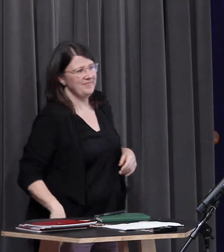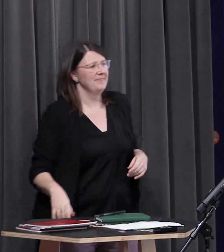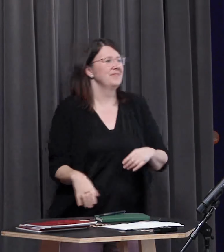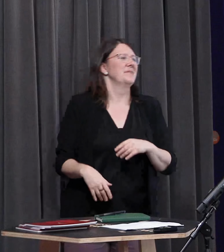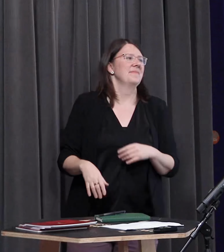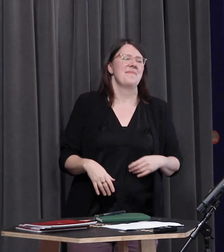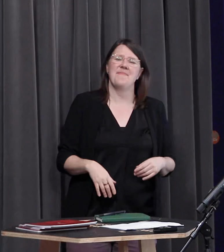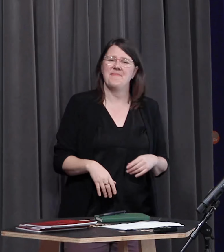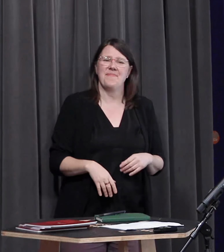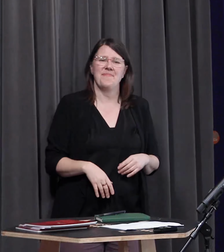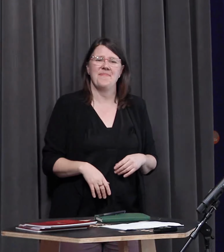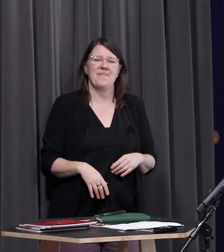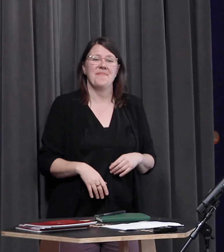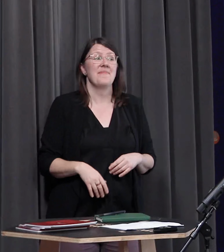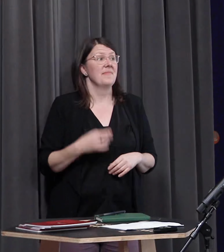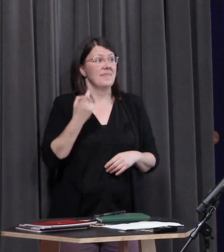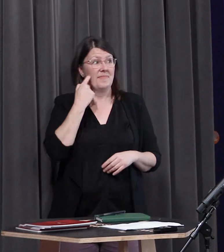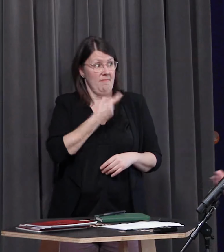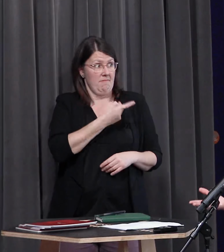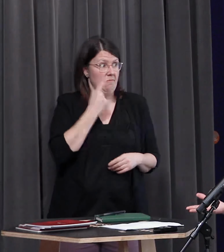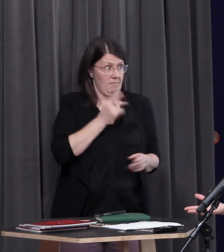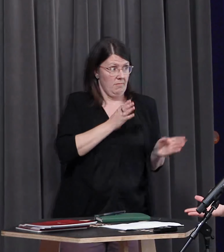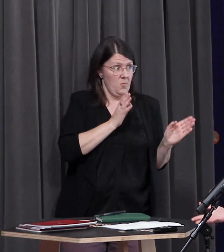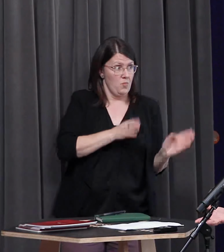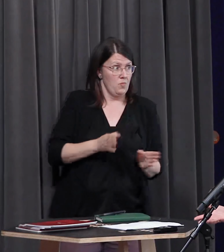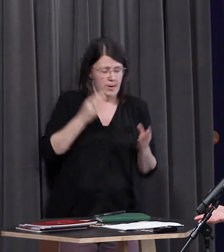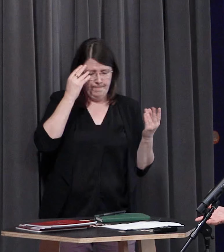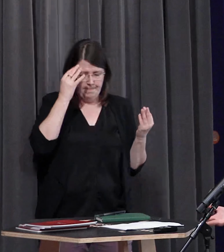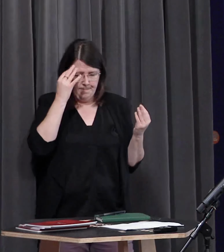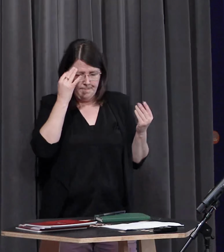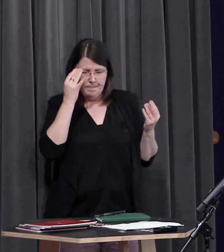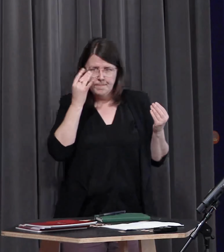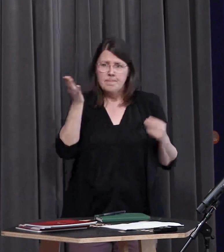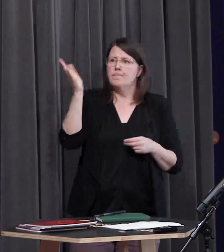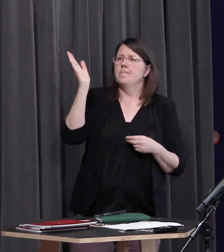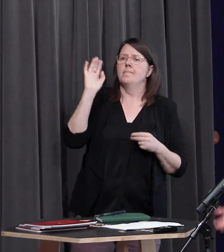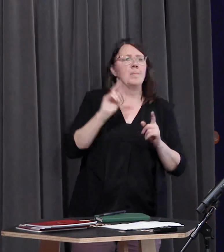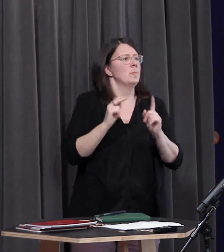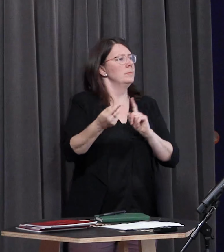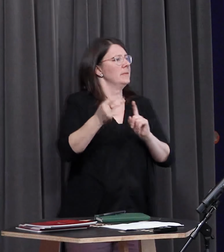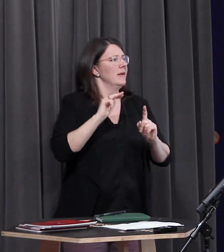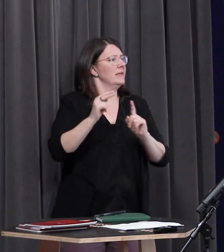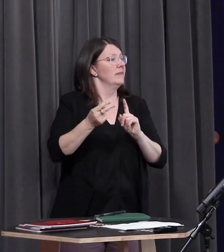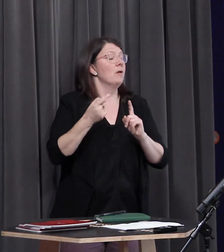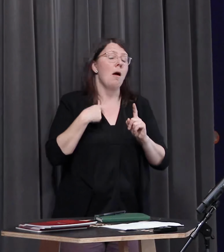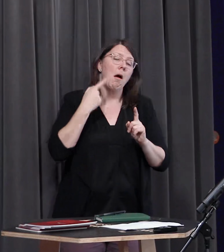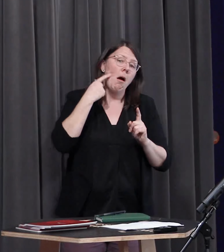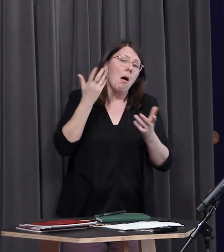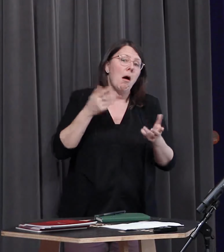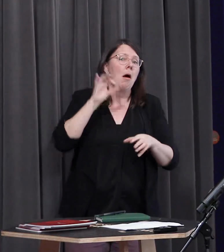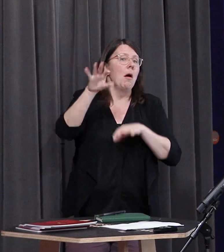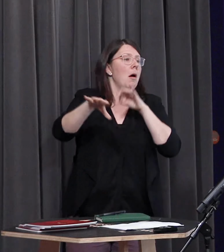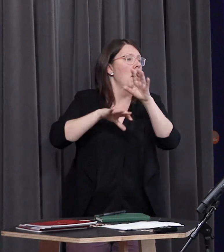Good morning, everyone. When we were preparing for this talk, to talk with you about perspectives, we thought maybe we'd bring you in on a few projects we've